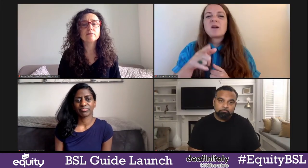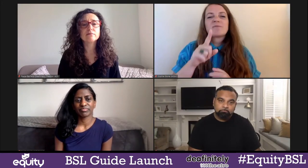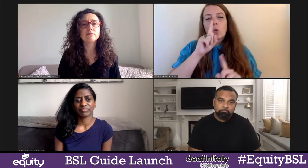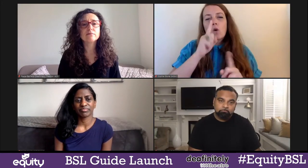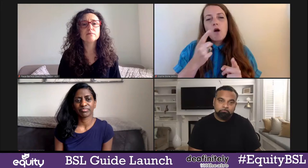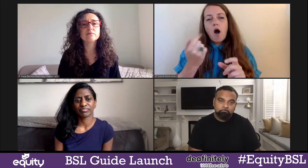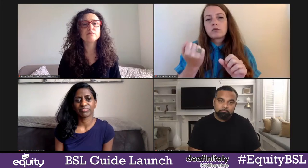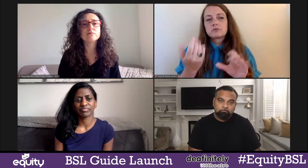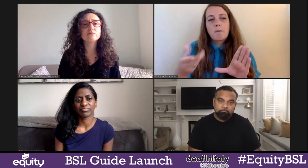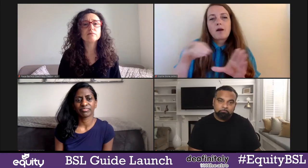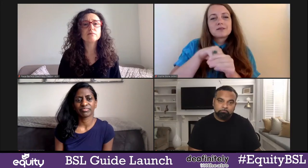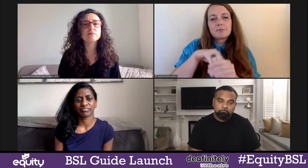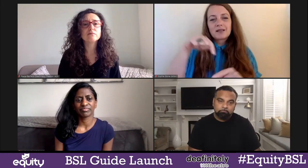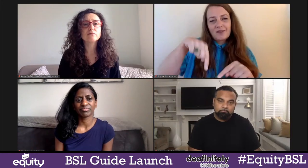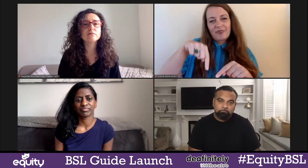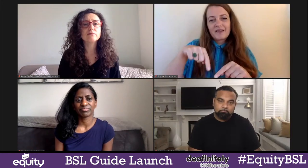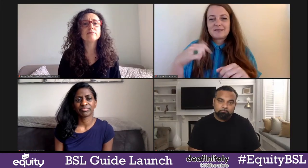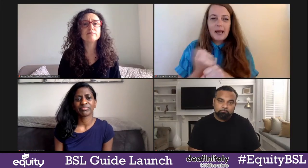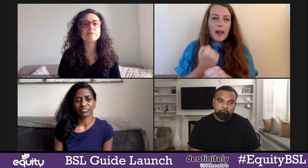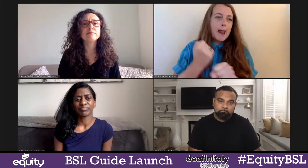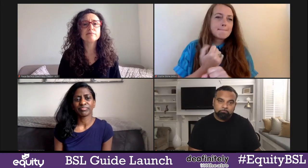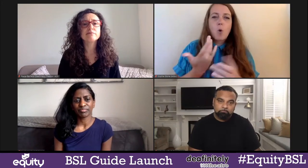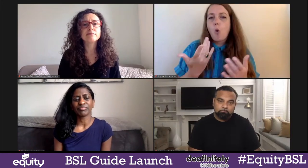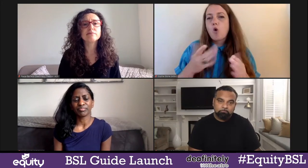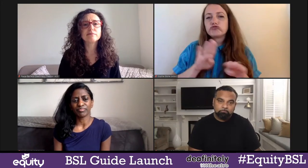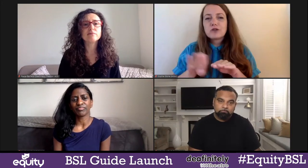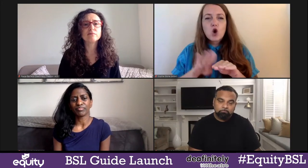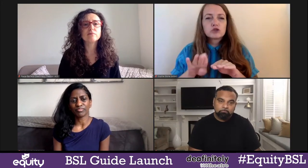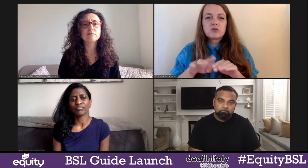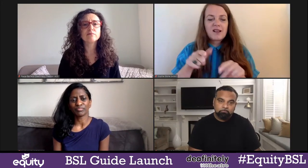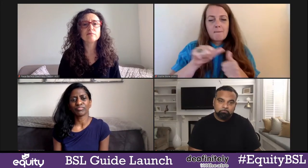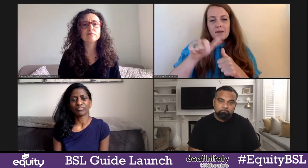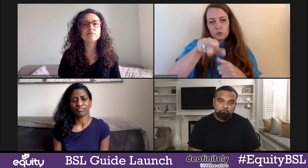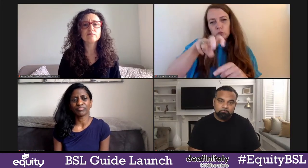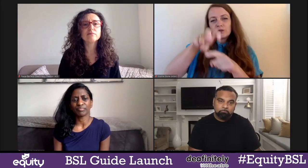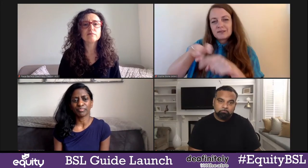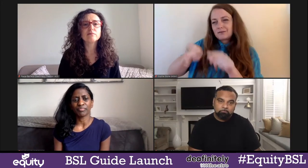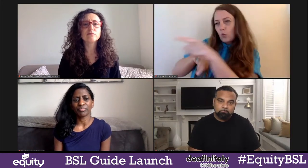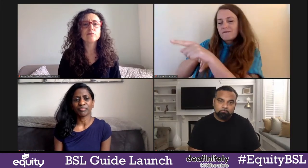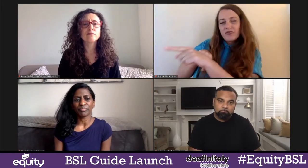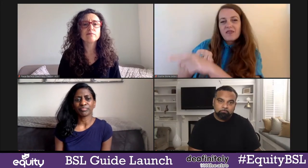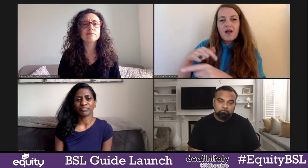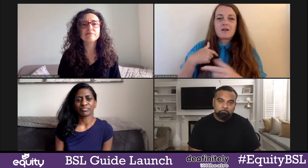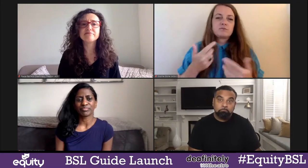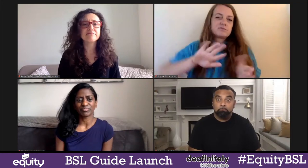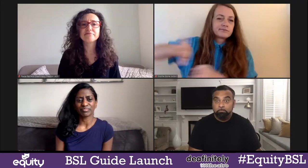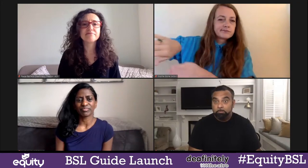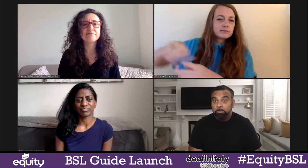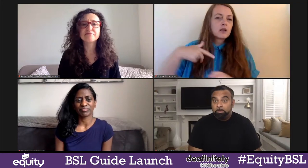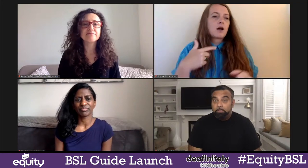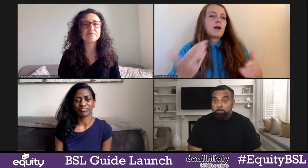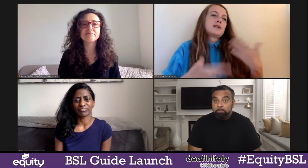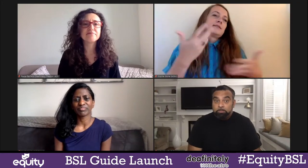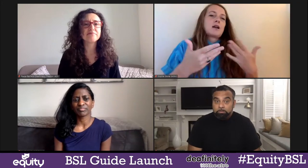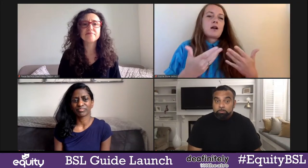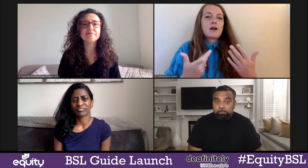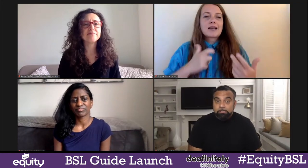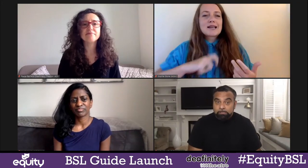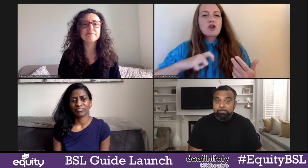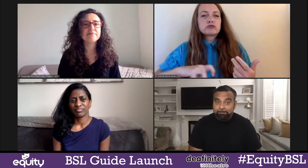the way that they treat deaf actors is, oh, you should listen harder, or you can't be part of this particular game. So perhaps if you want to sit over